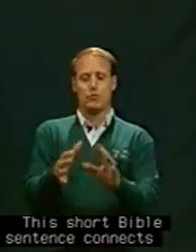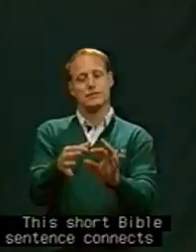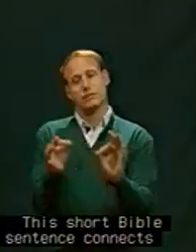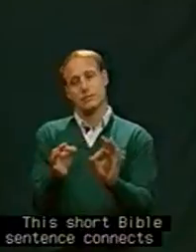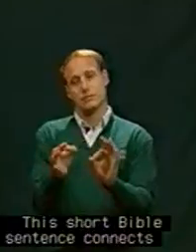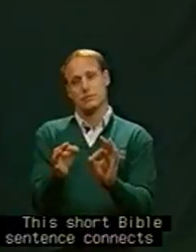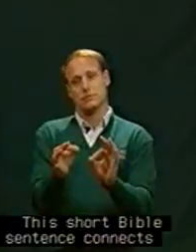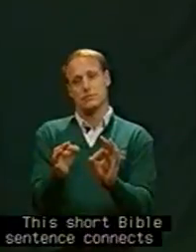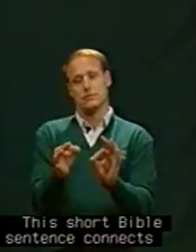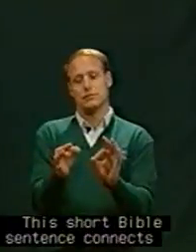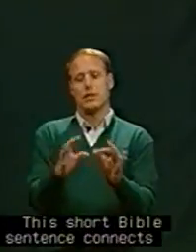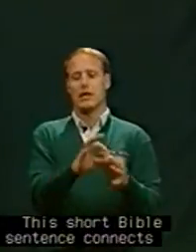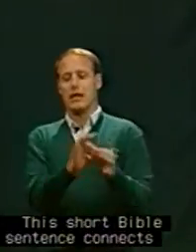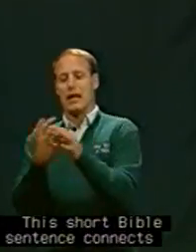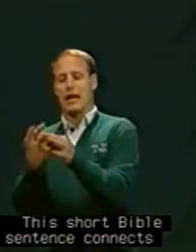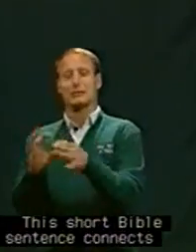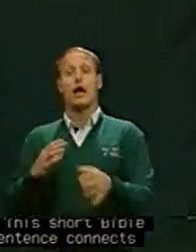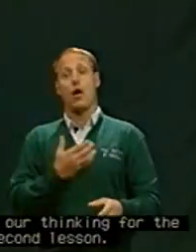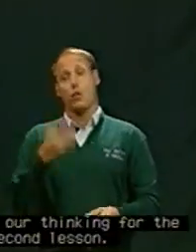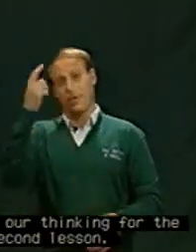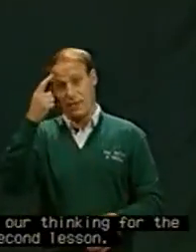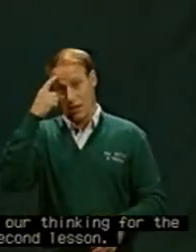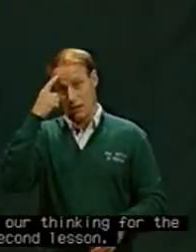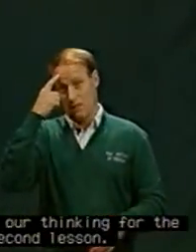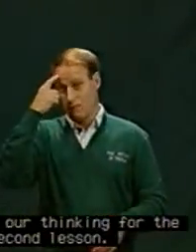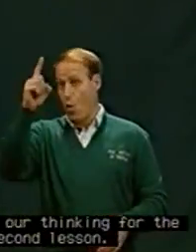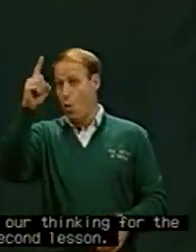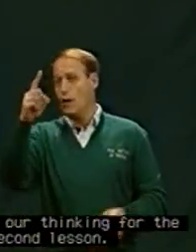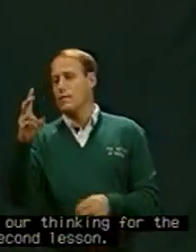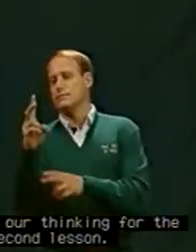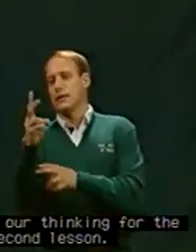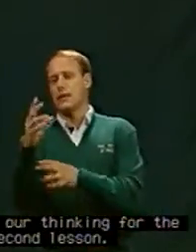This short Bible sentence connects our thinking for the second lesson.